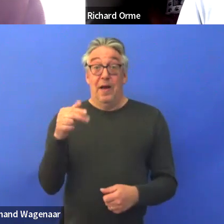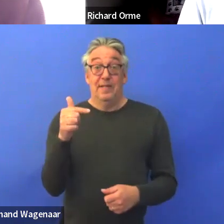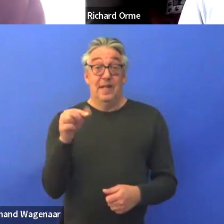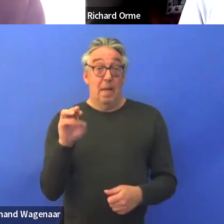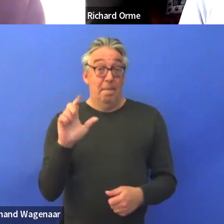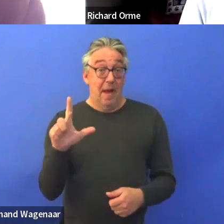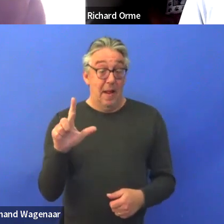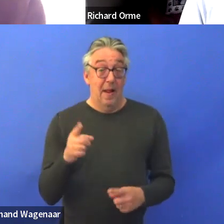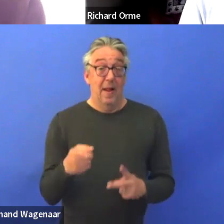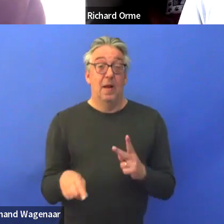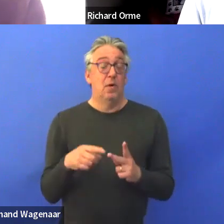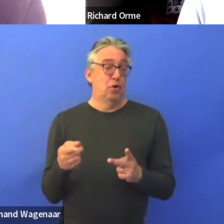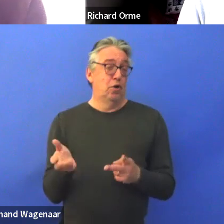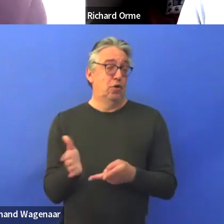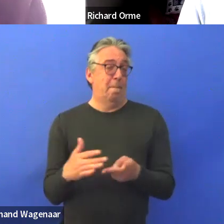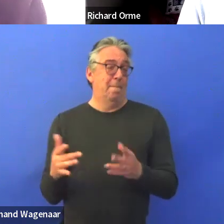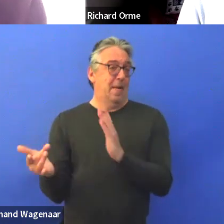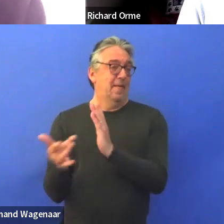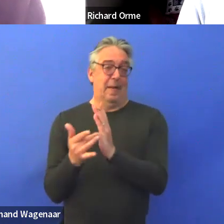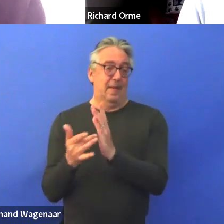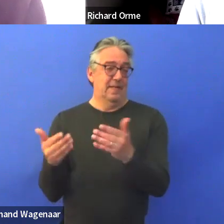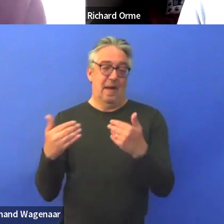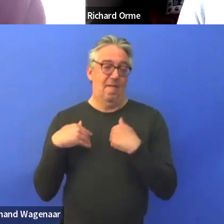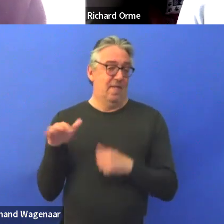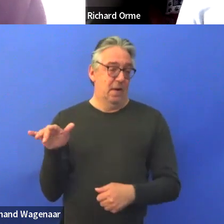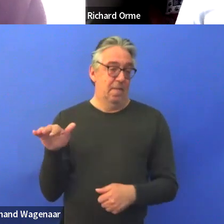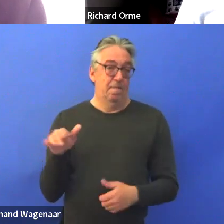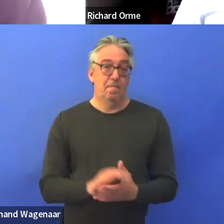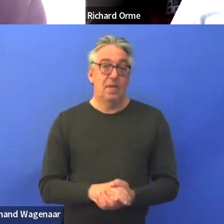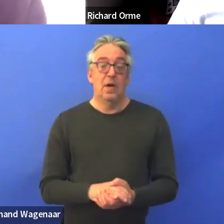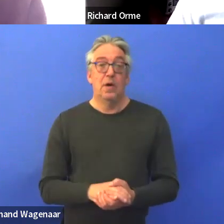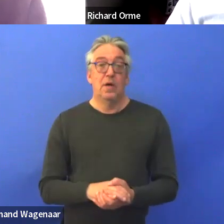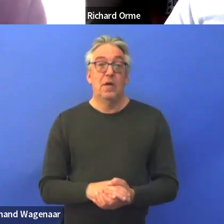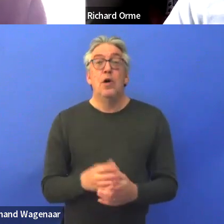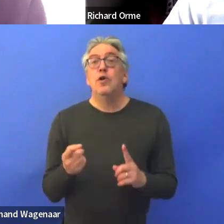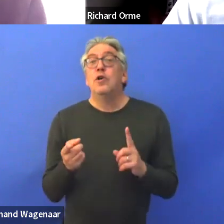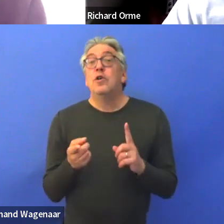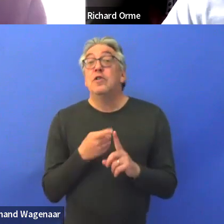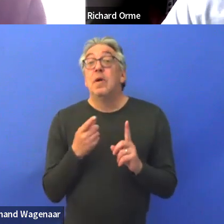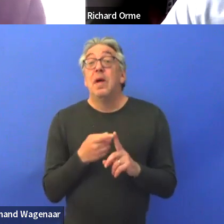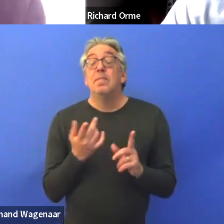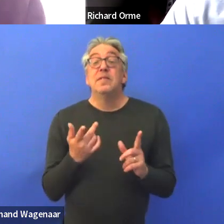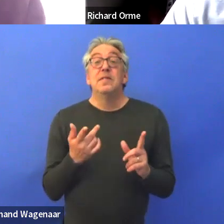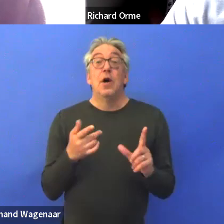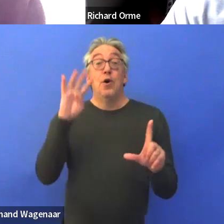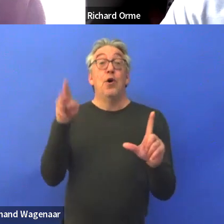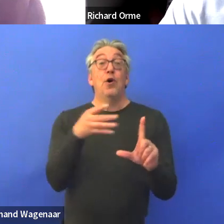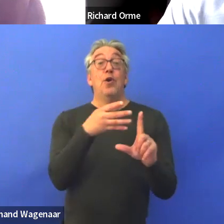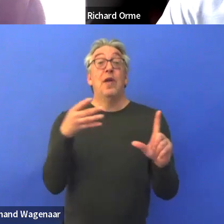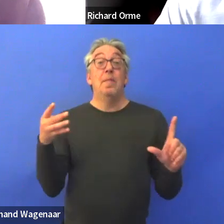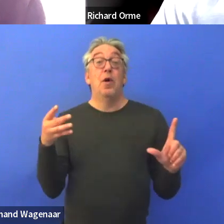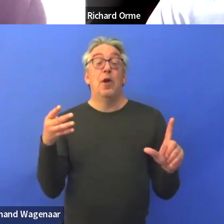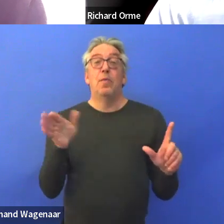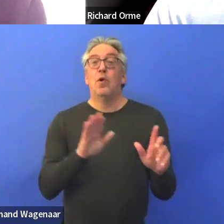some simple techniques that are used. And some consideration sometimes needs to be made of the tables, such as not merging